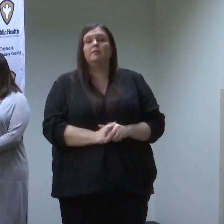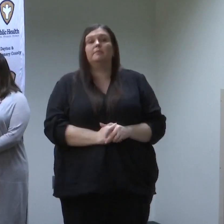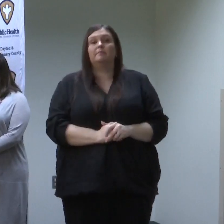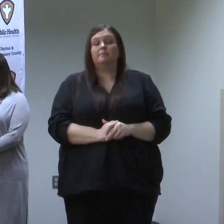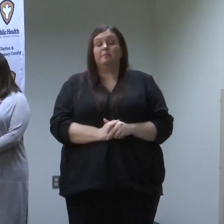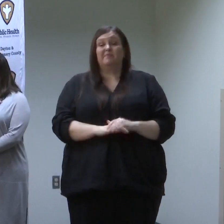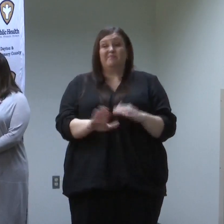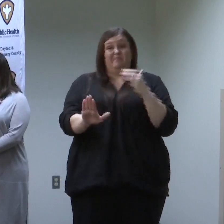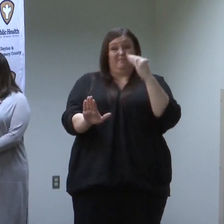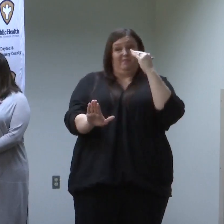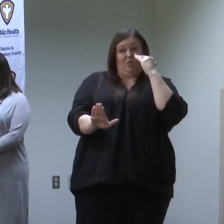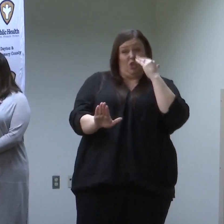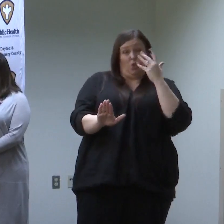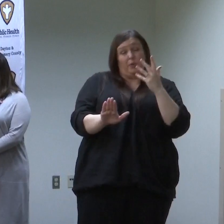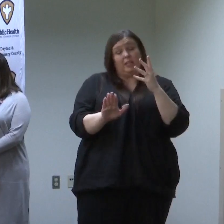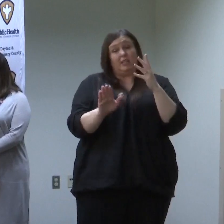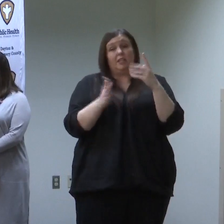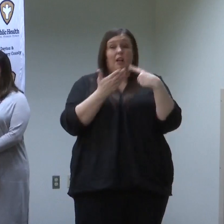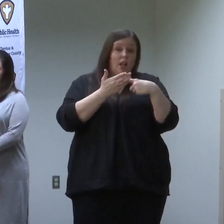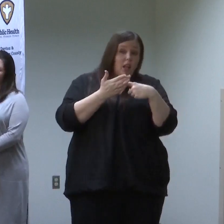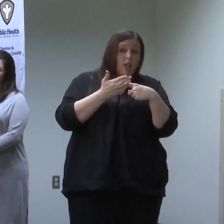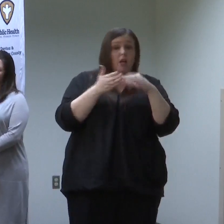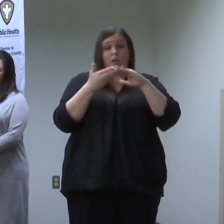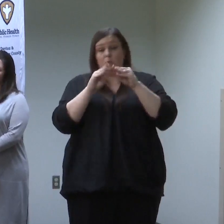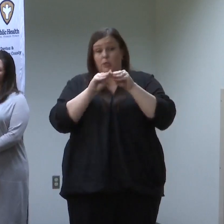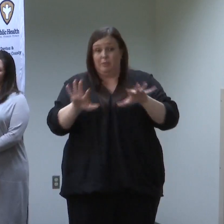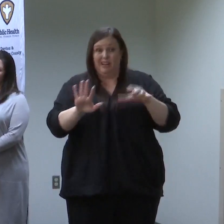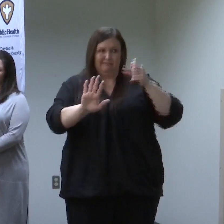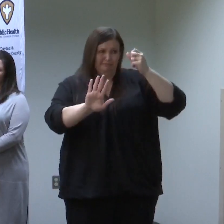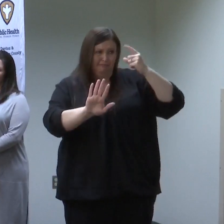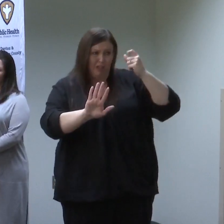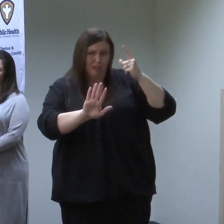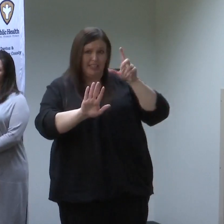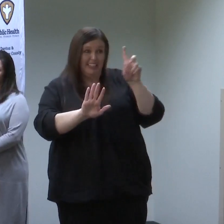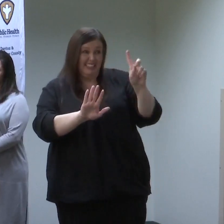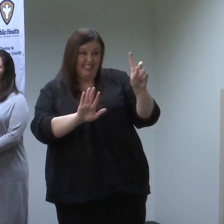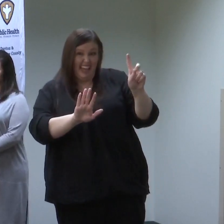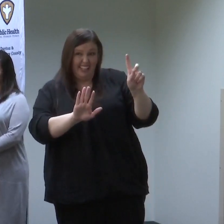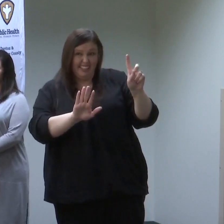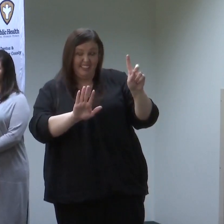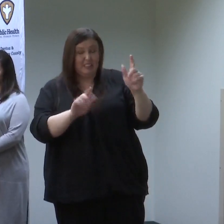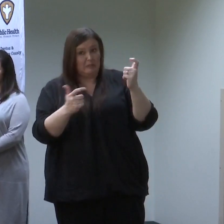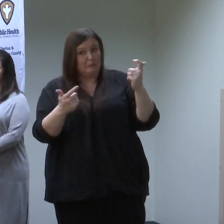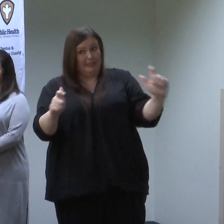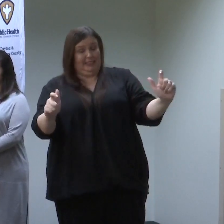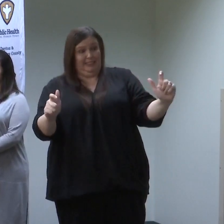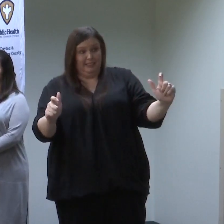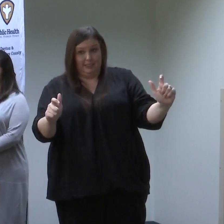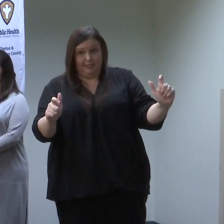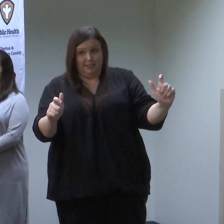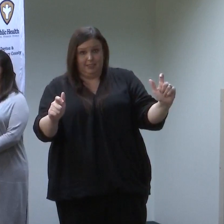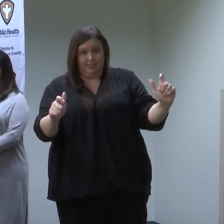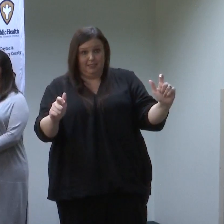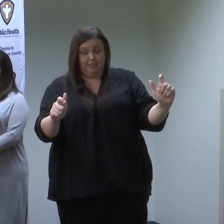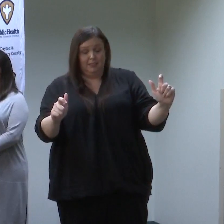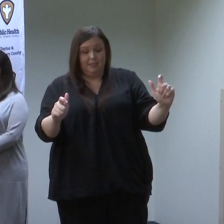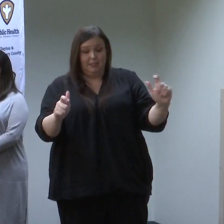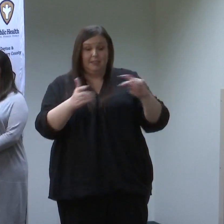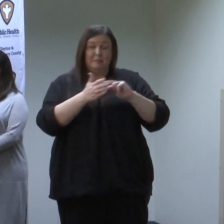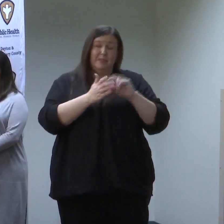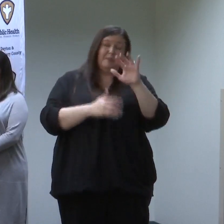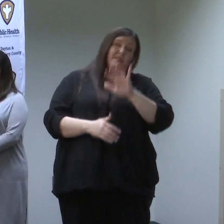You know, as we talk about community spread, we have to realize Dayton is a metropolitan city, and that we've got